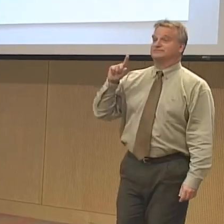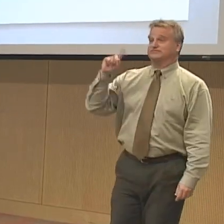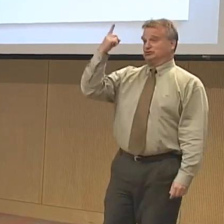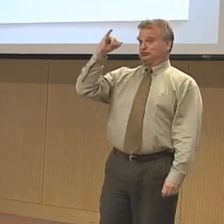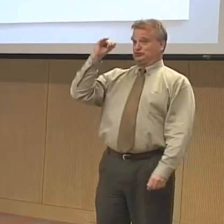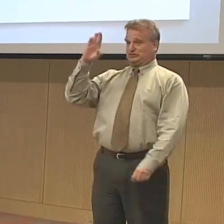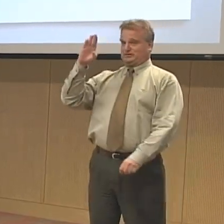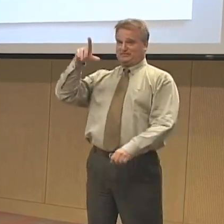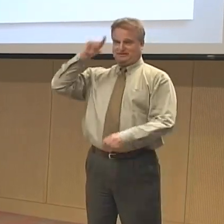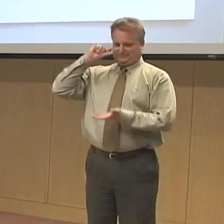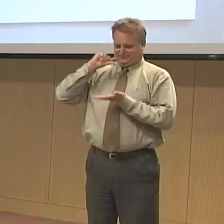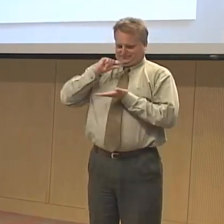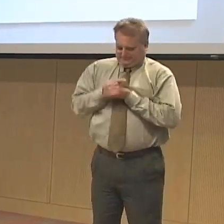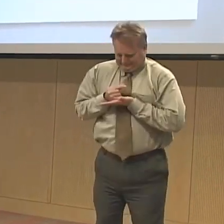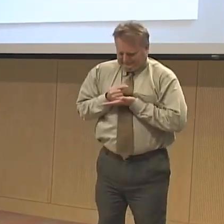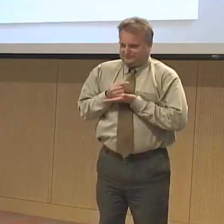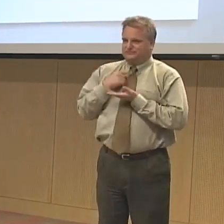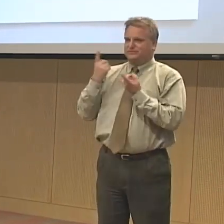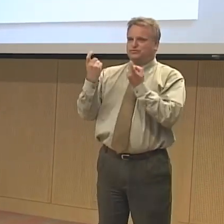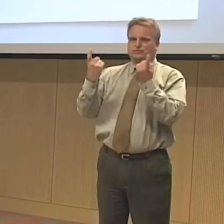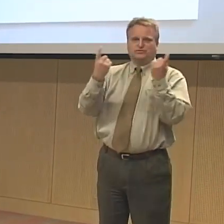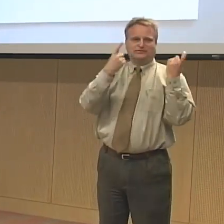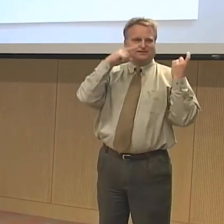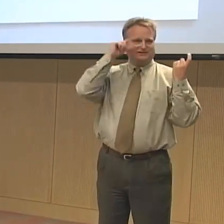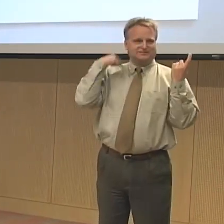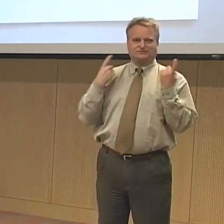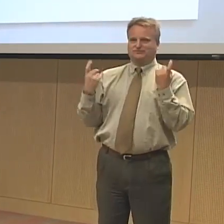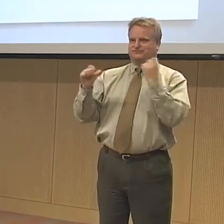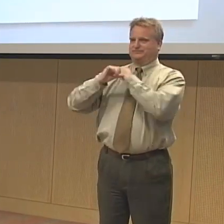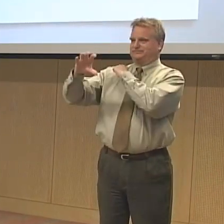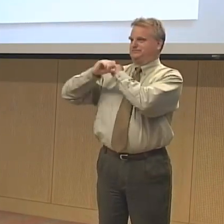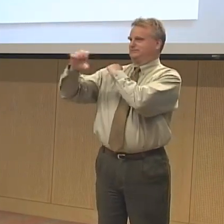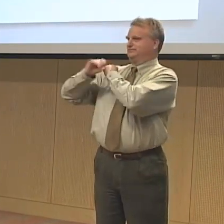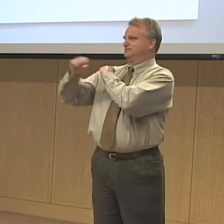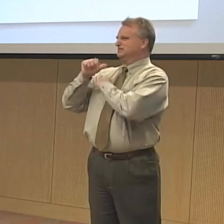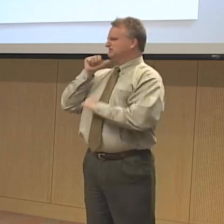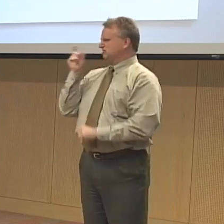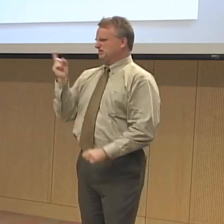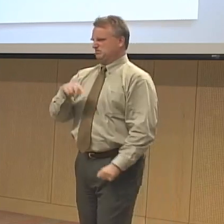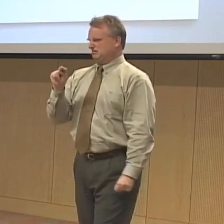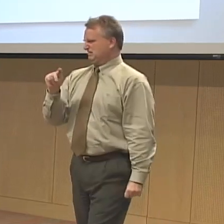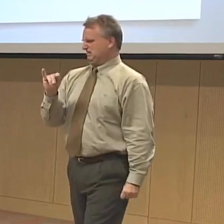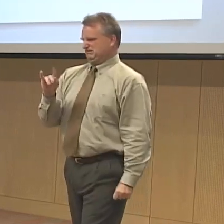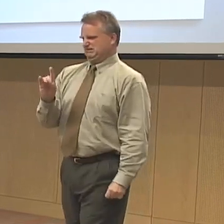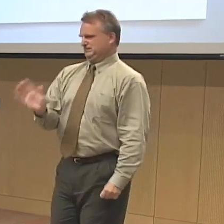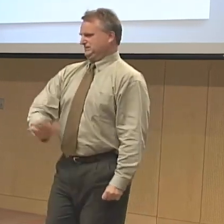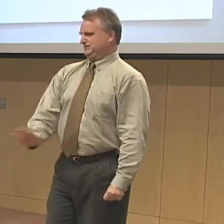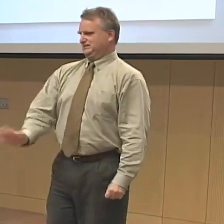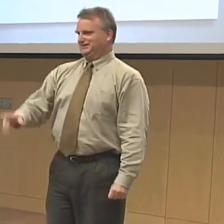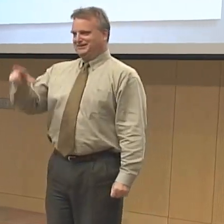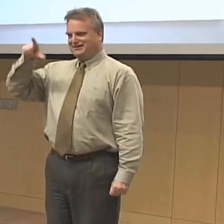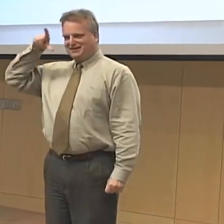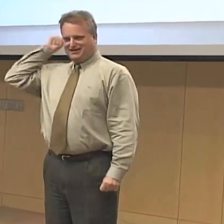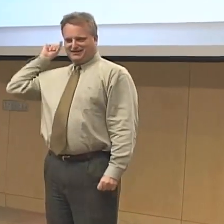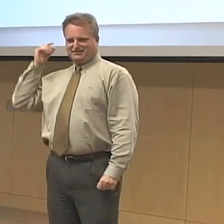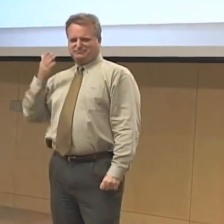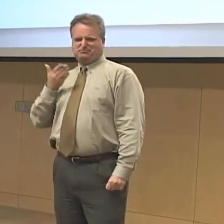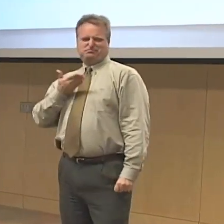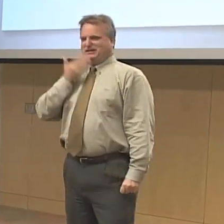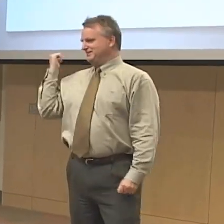My first job was at Gallaudet. I served as a recruiter, touting the merits of Gallaudet, downplaying NTID, making